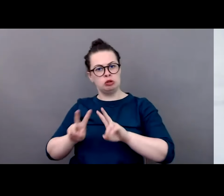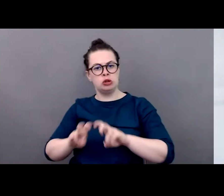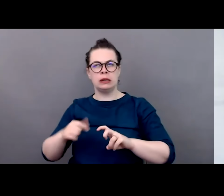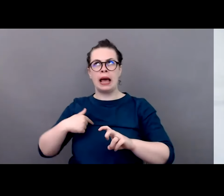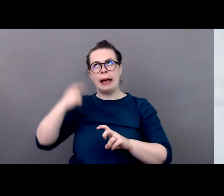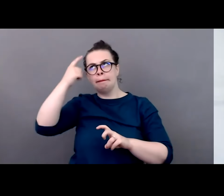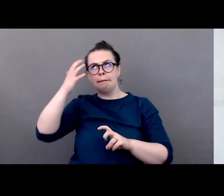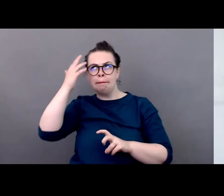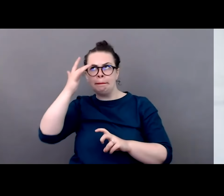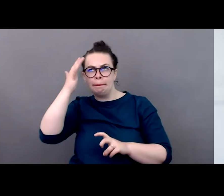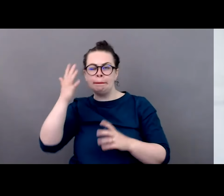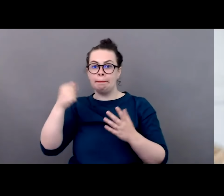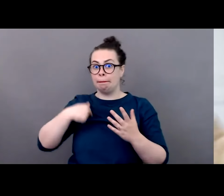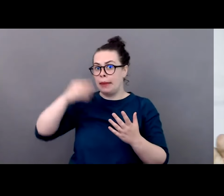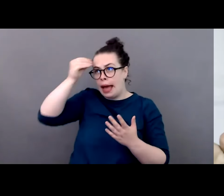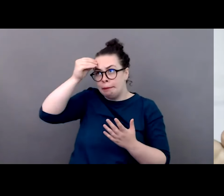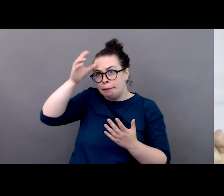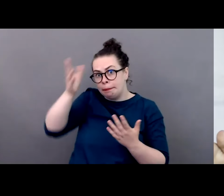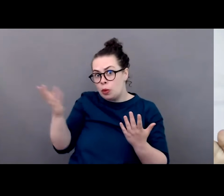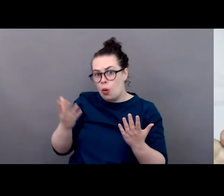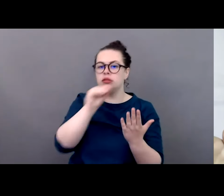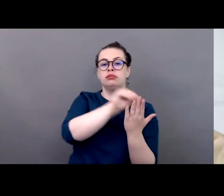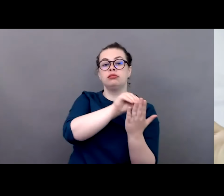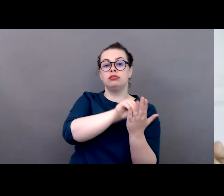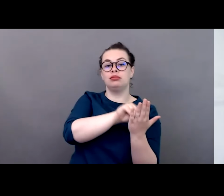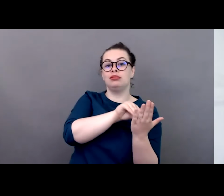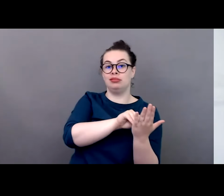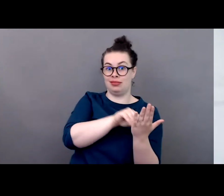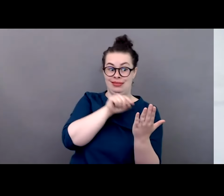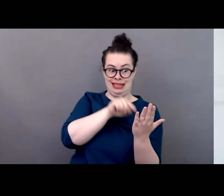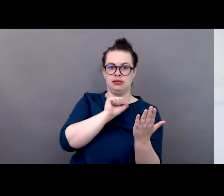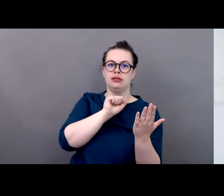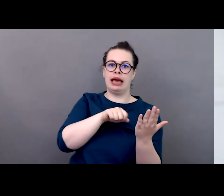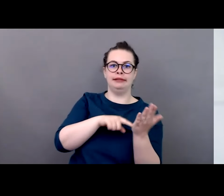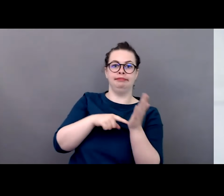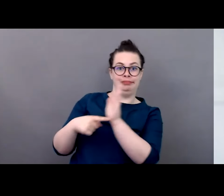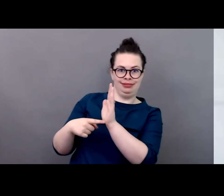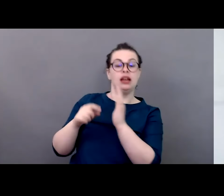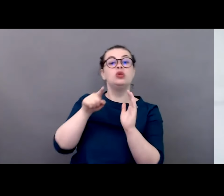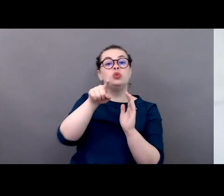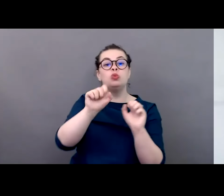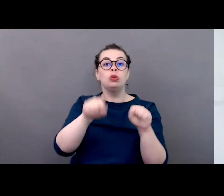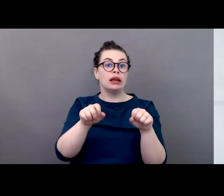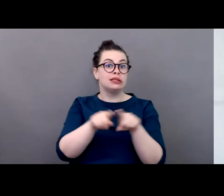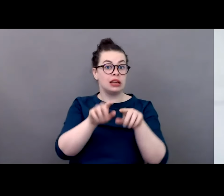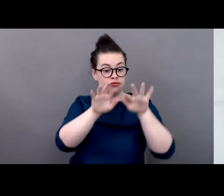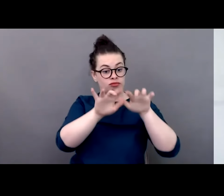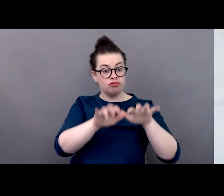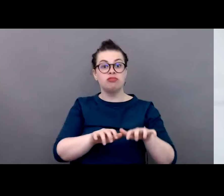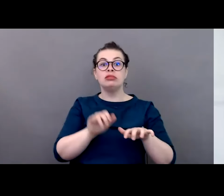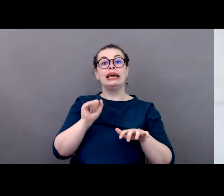expert information on how certain interpretation will affect certain persons,